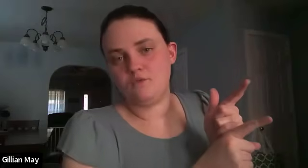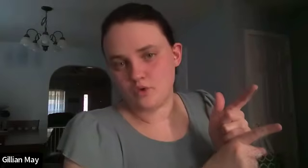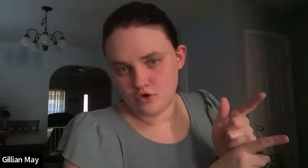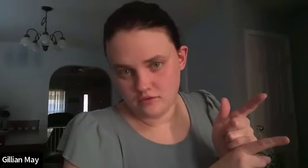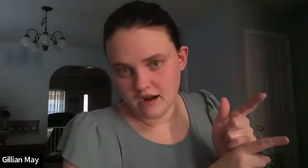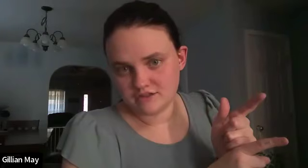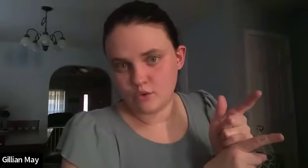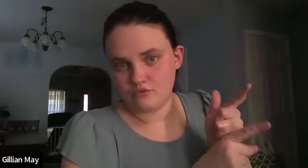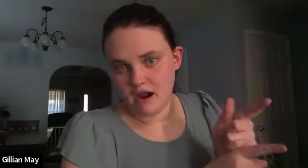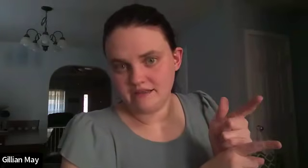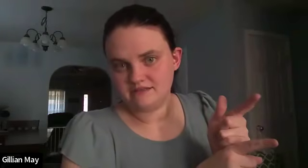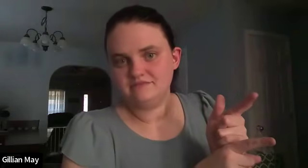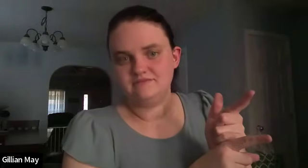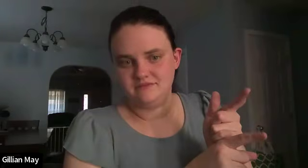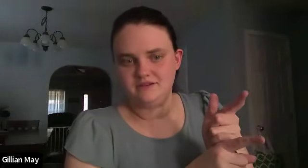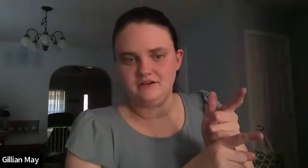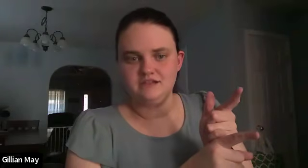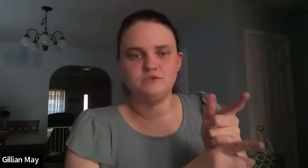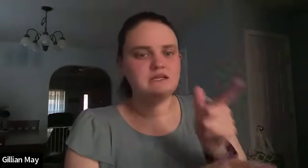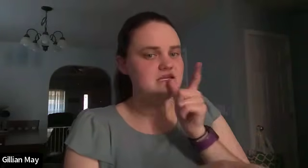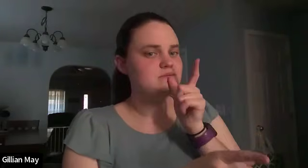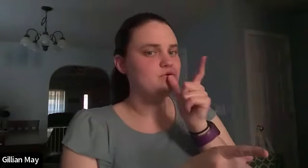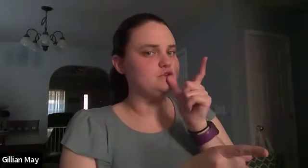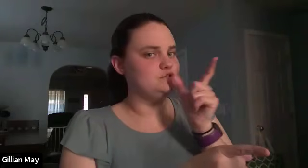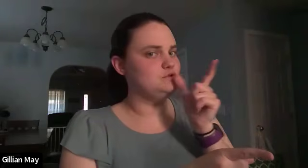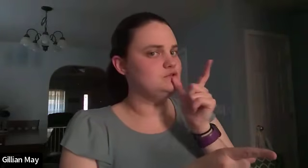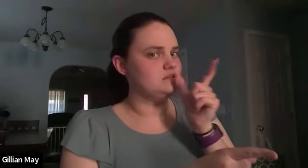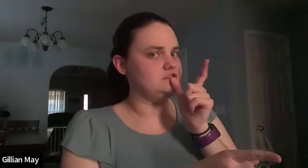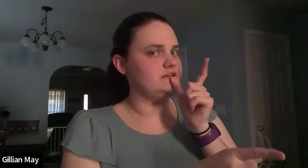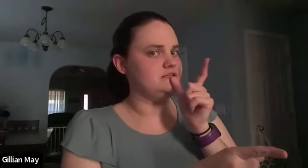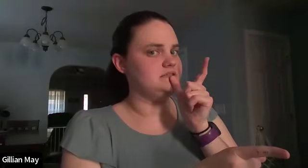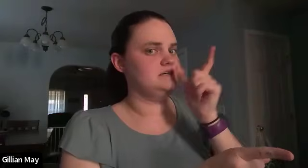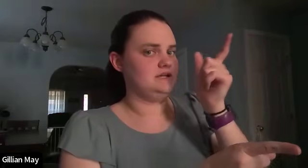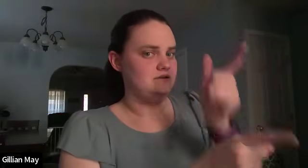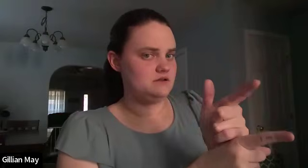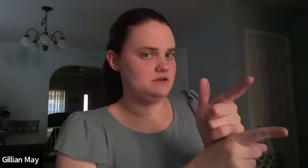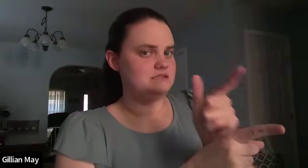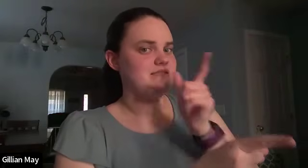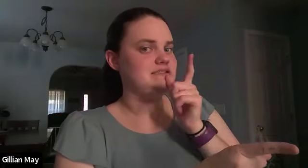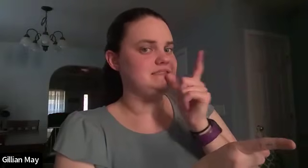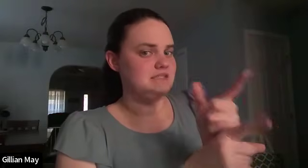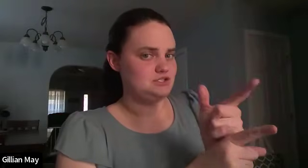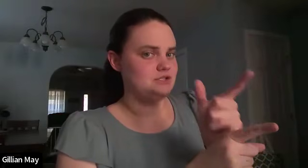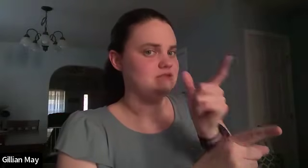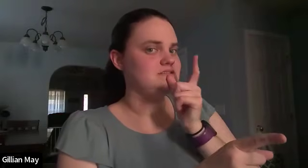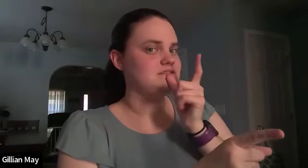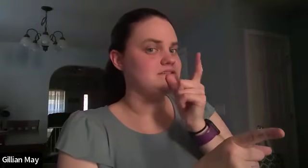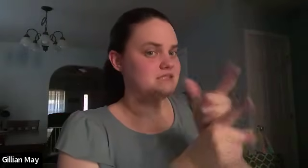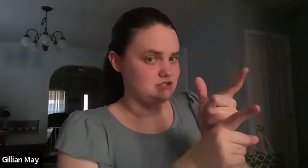for correct or right. All right, so it is important you do touch your face. Sister,